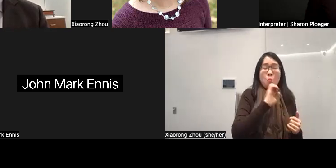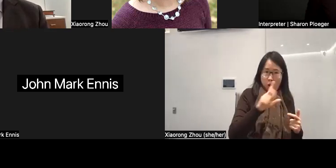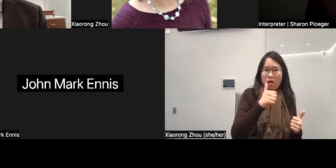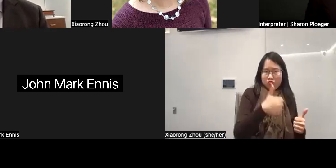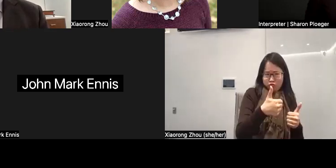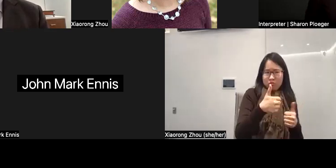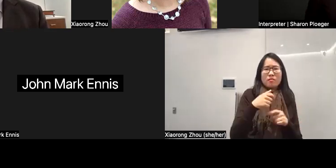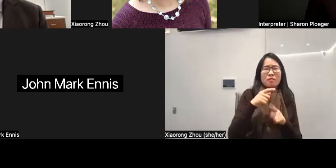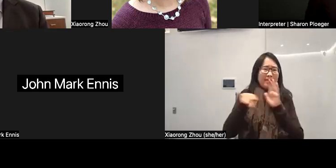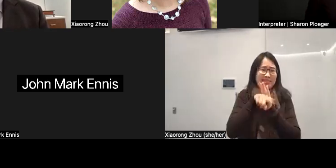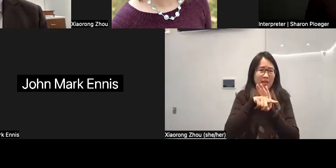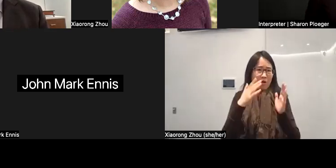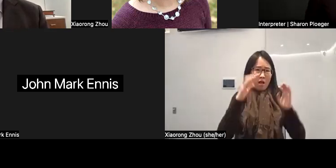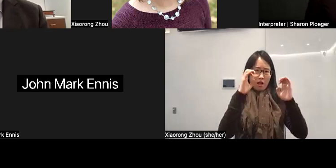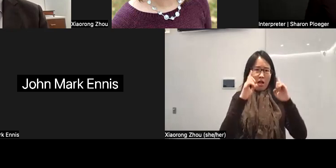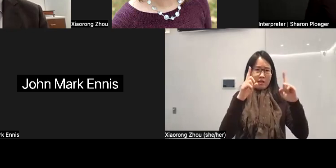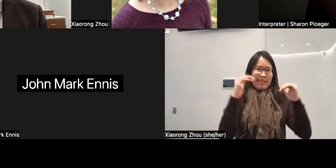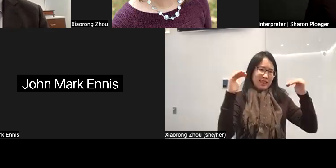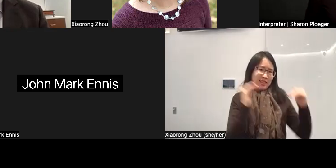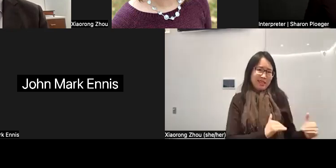could sign, and